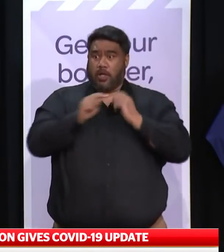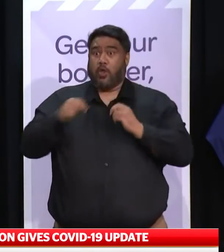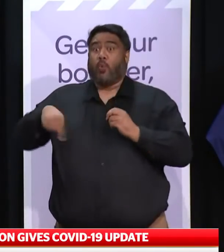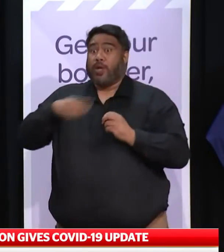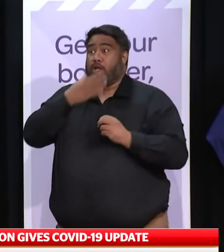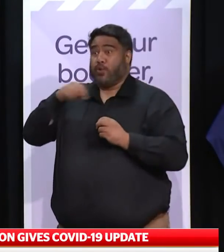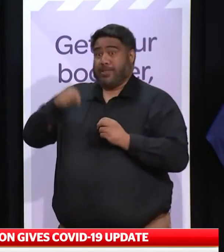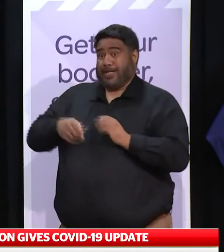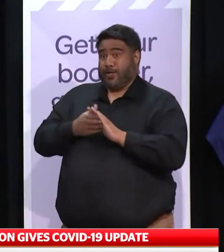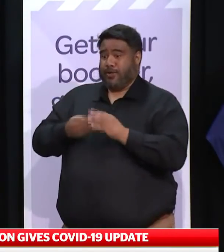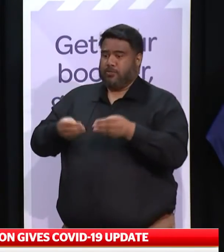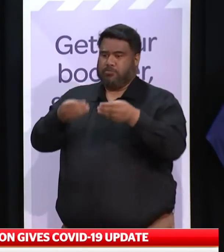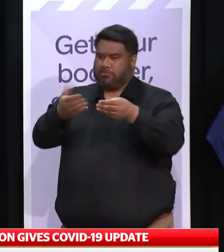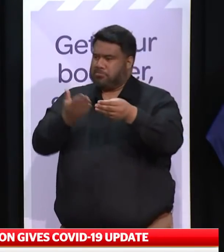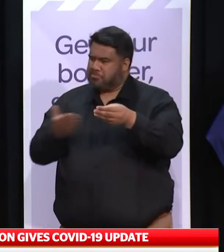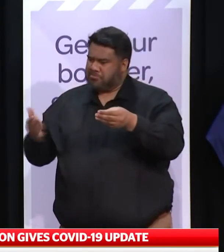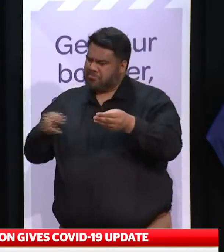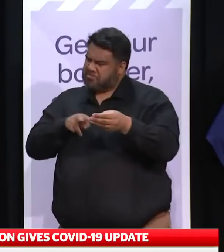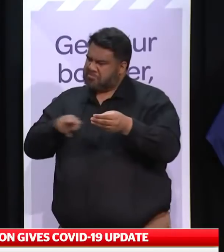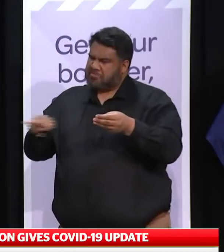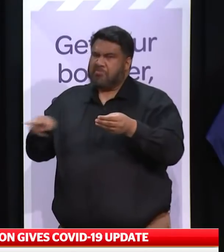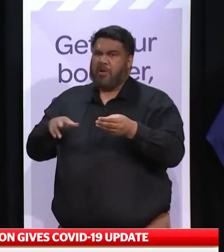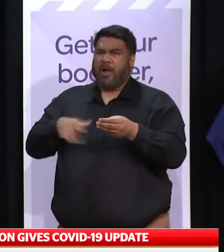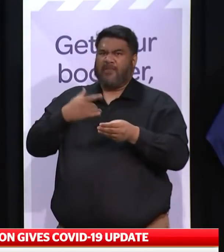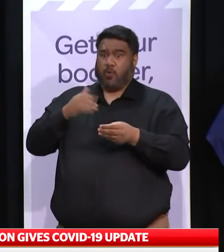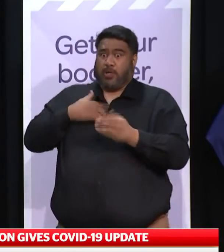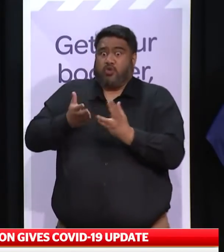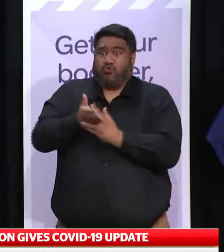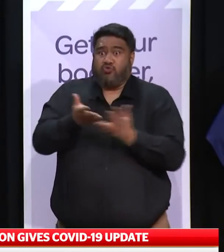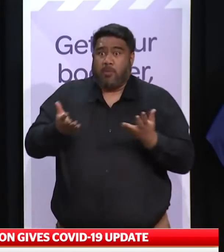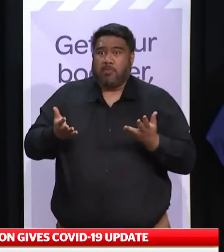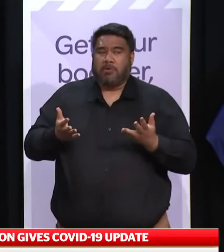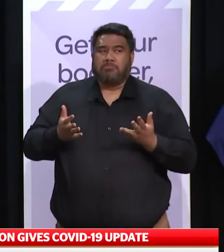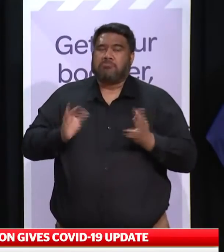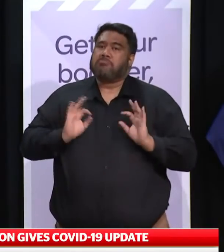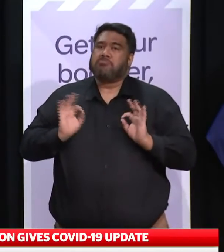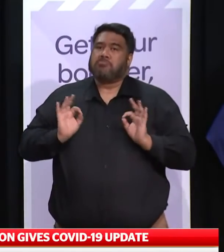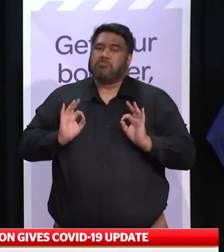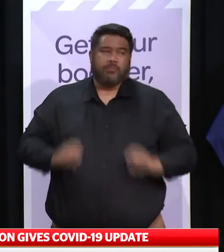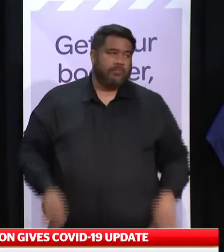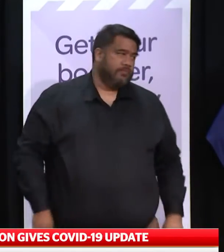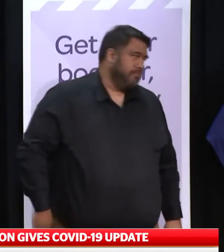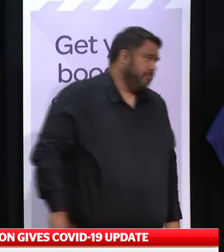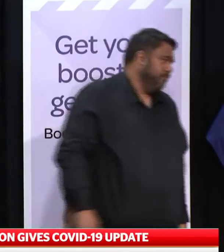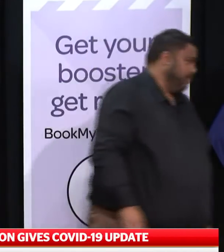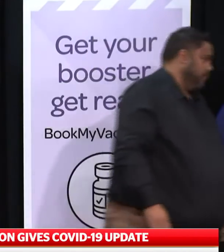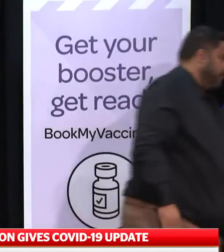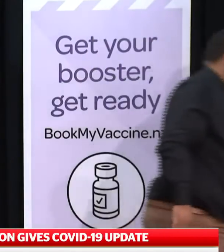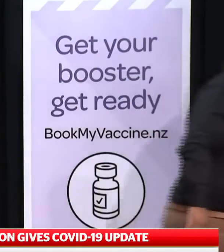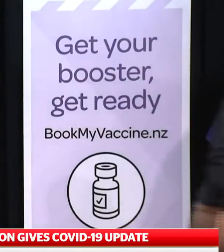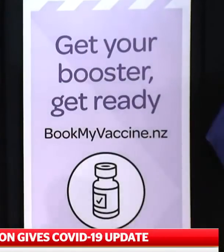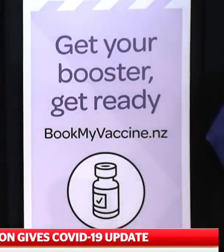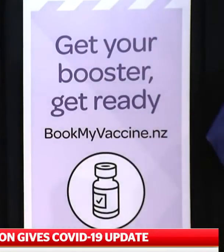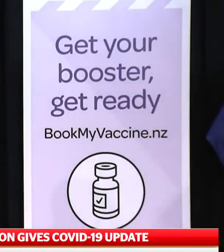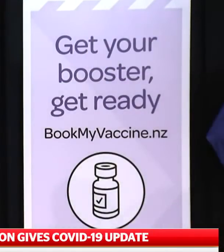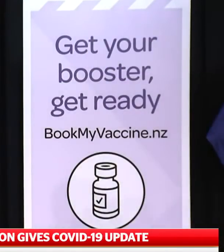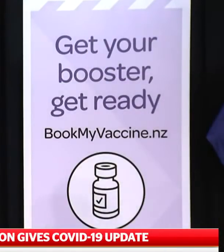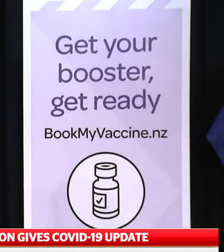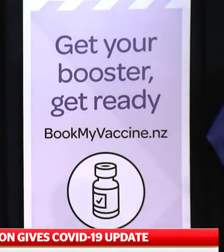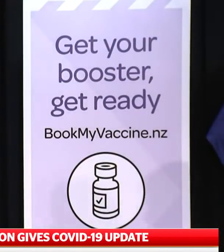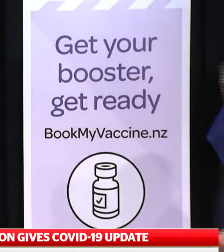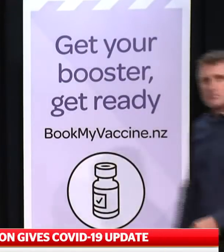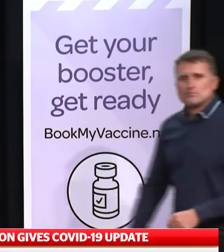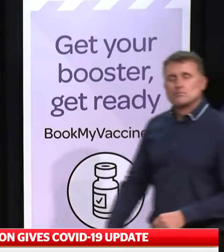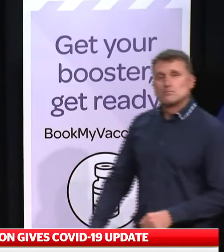here in New Zealand that would cause me to intervene in that situation. Do you agree with the 47% of people